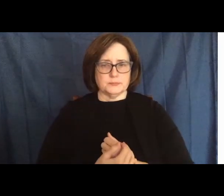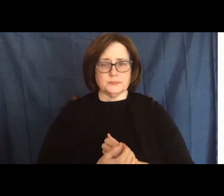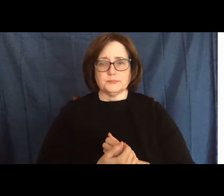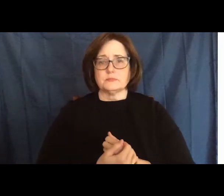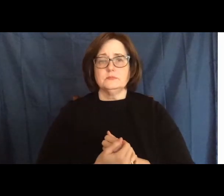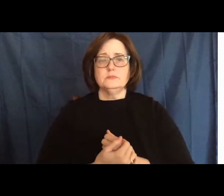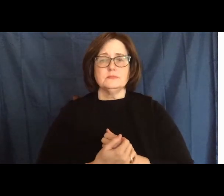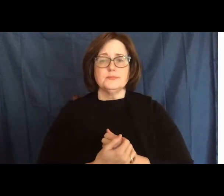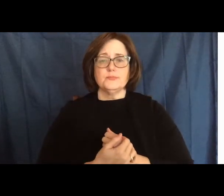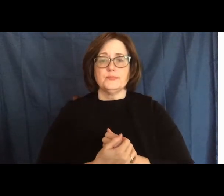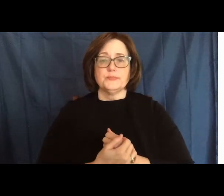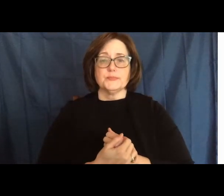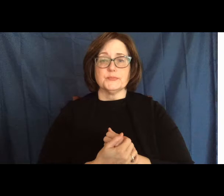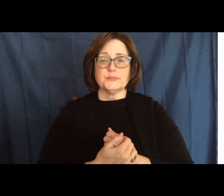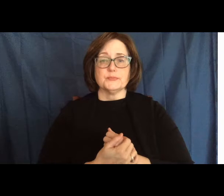And